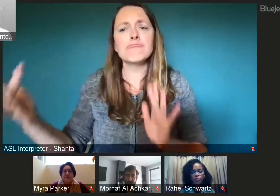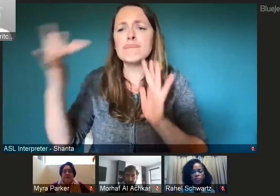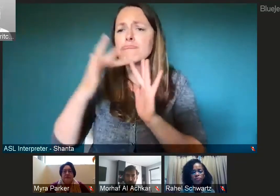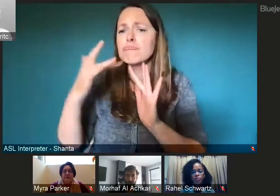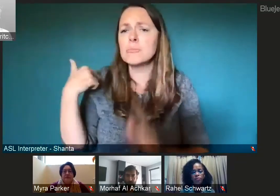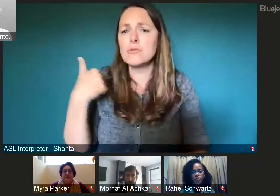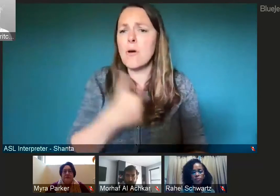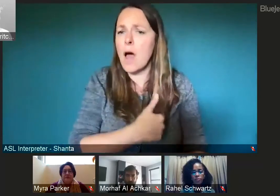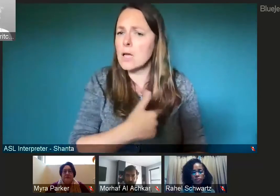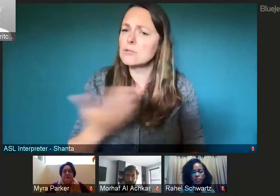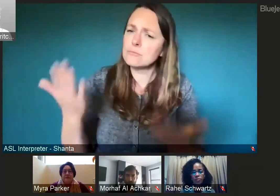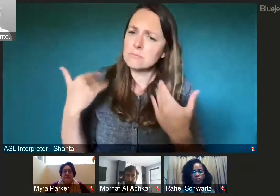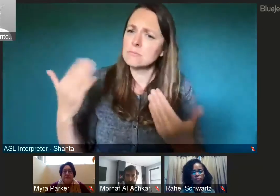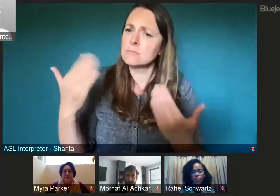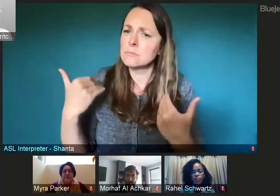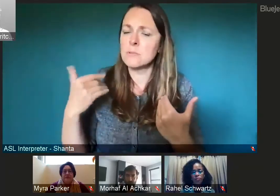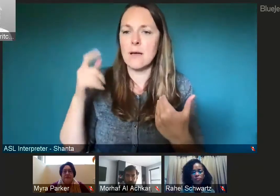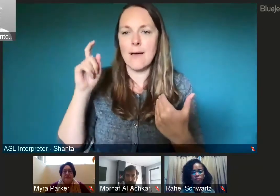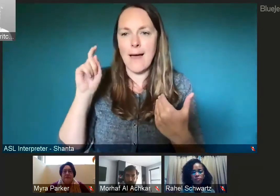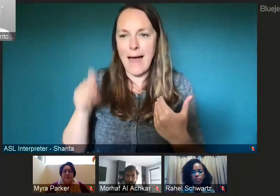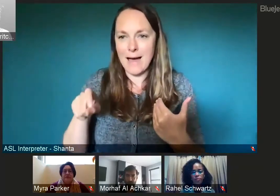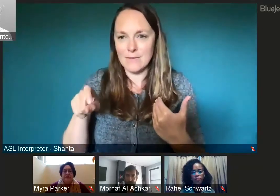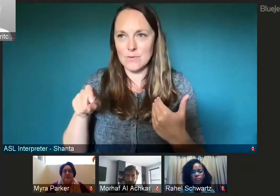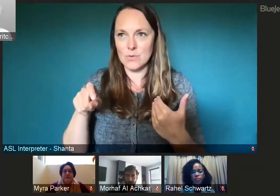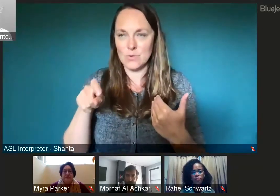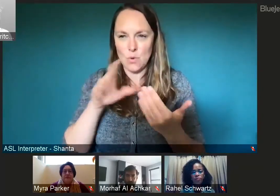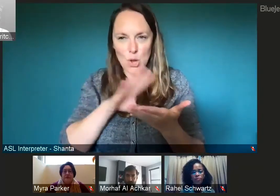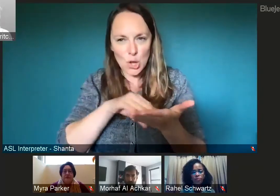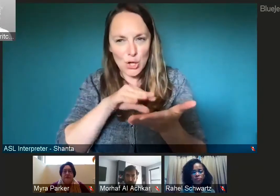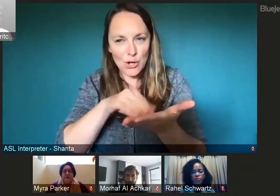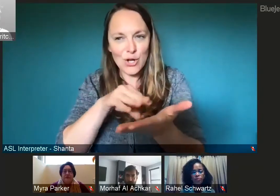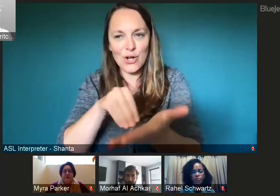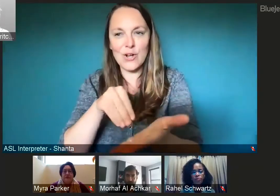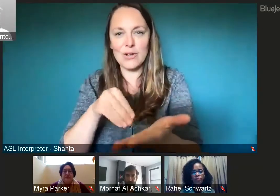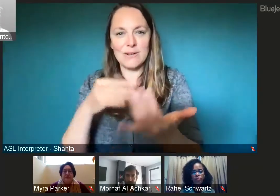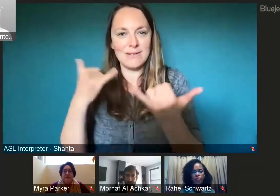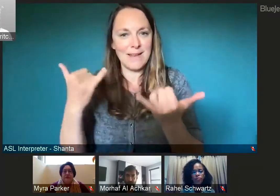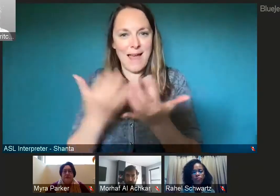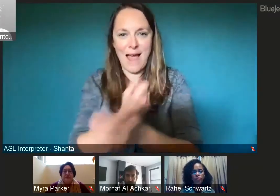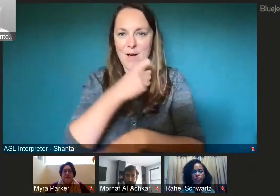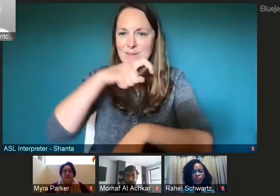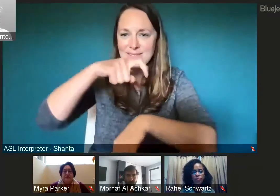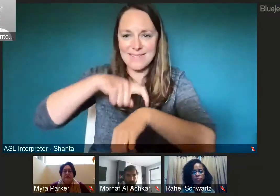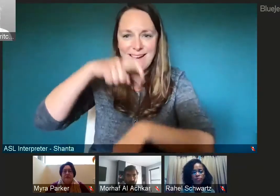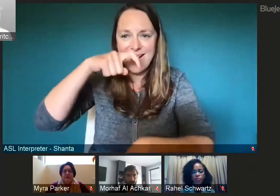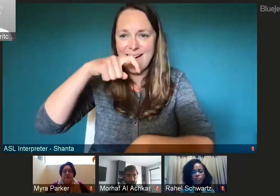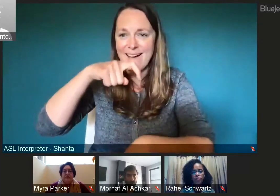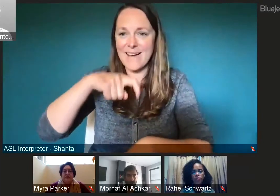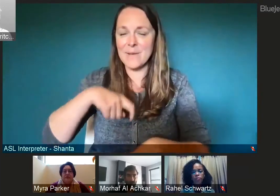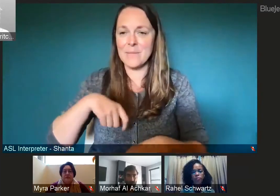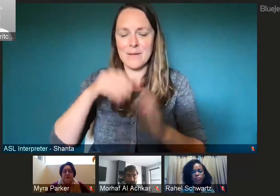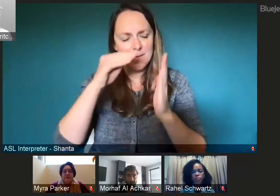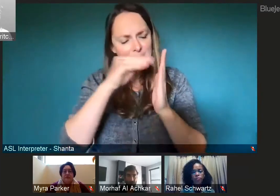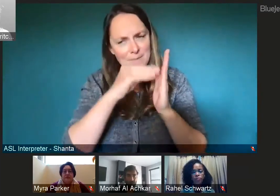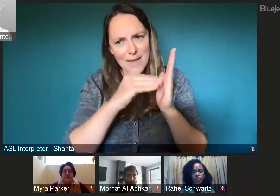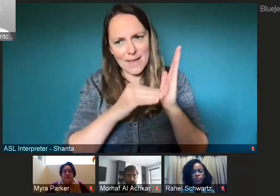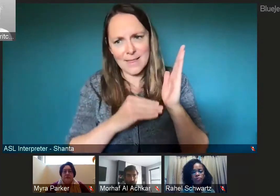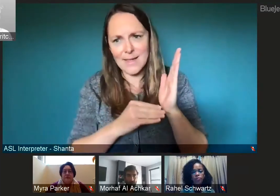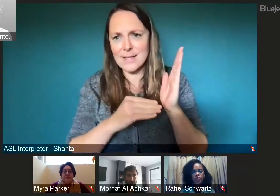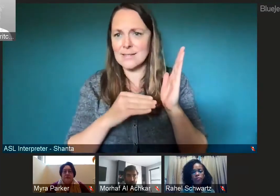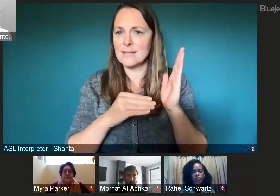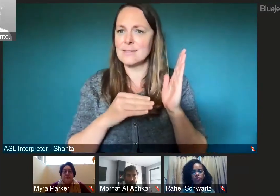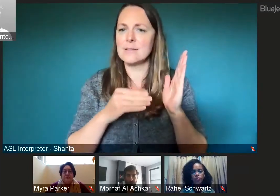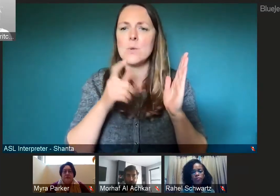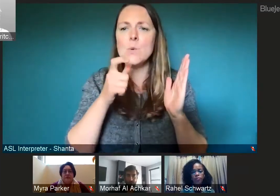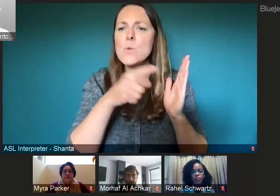reach out. You got to know, and this is the time now. Collect all, make a list of who we are in the